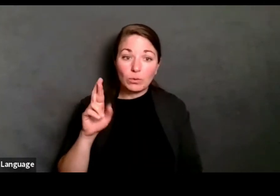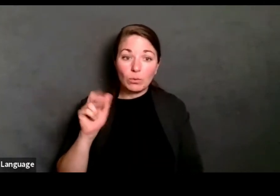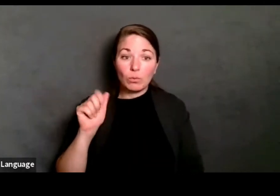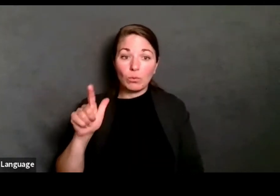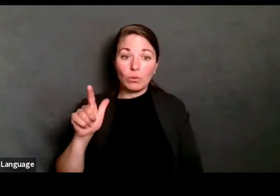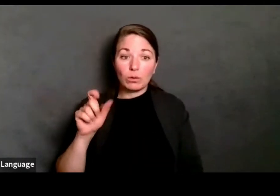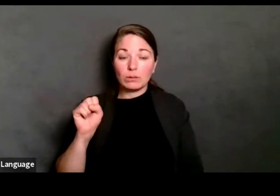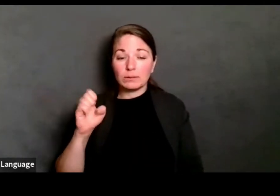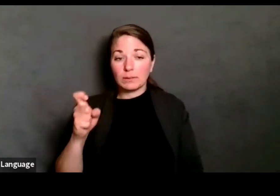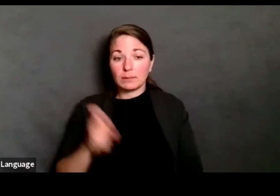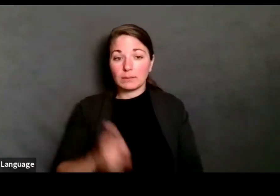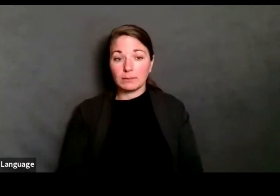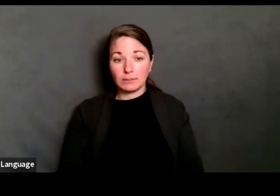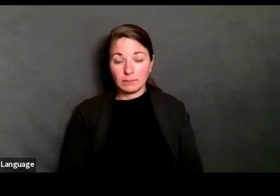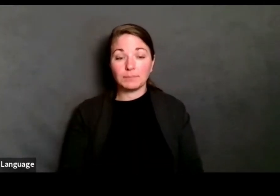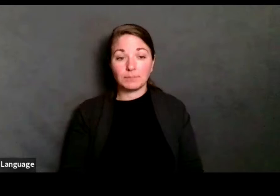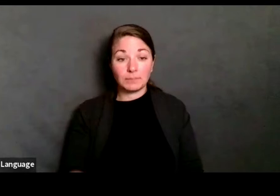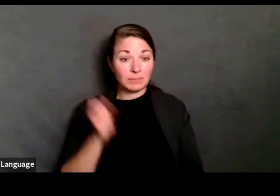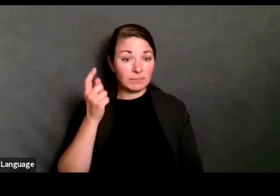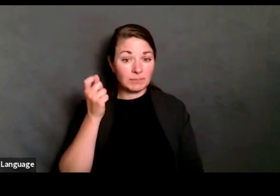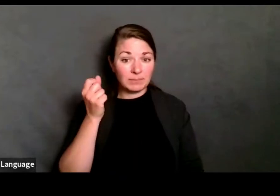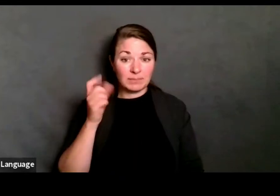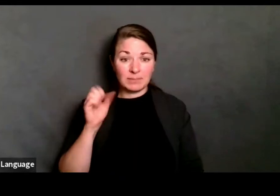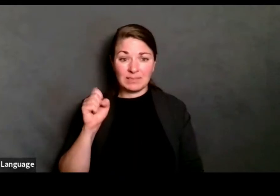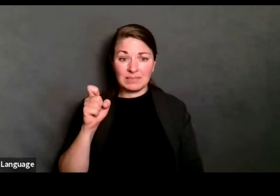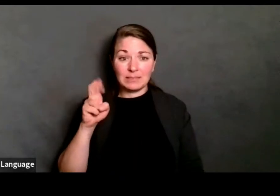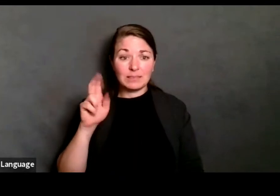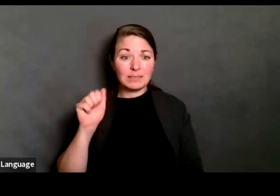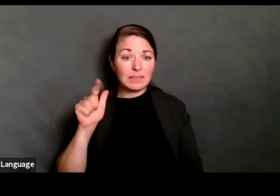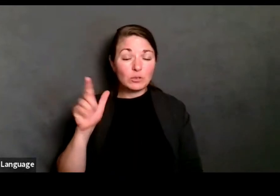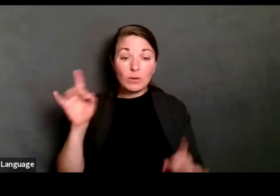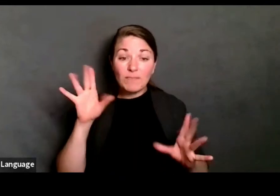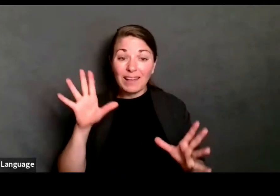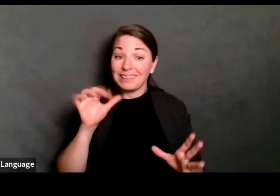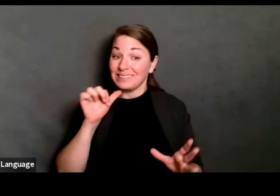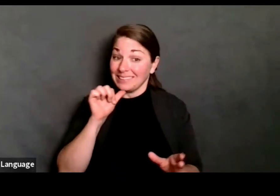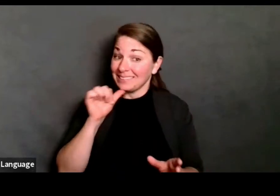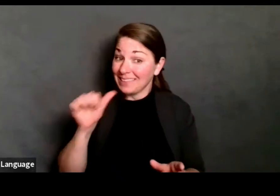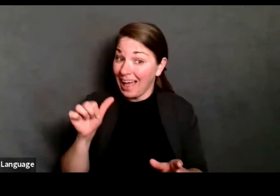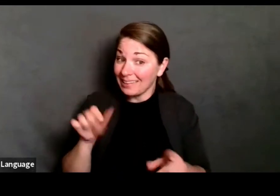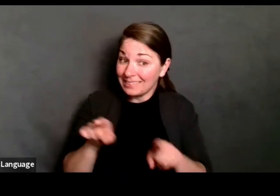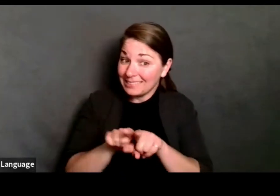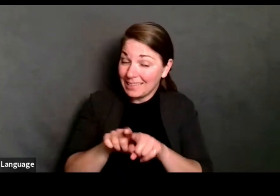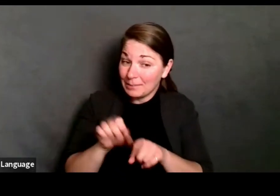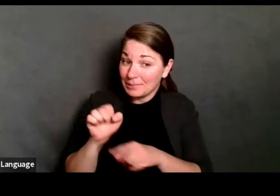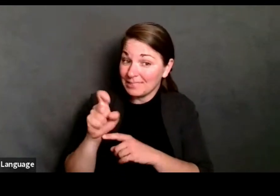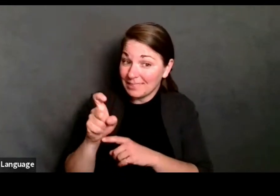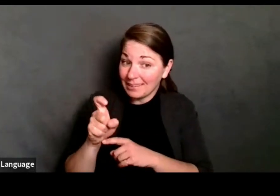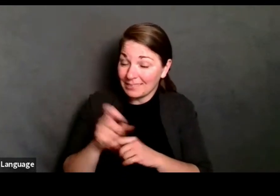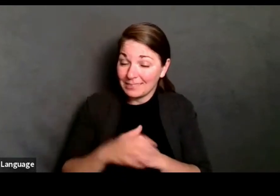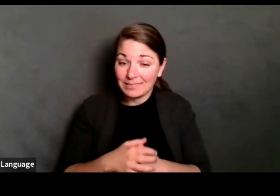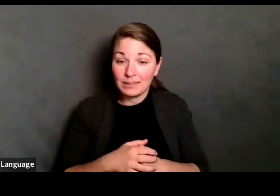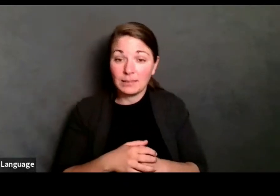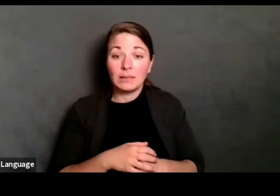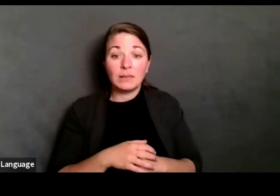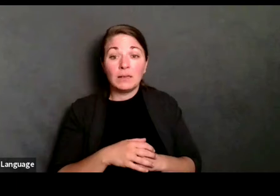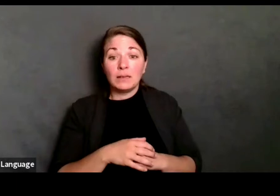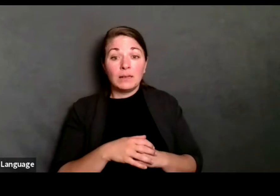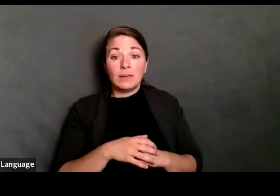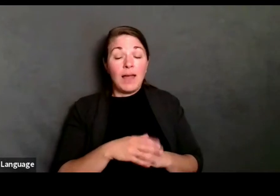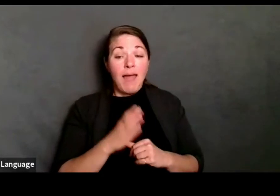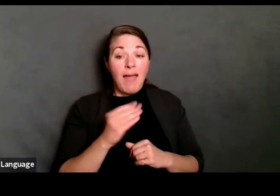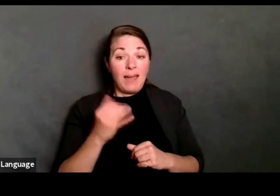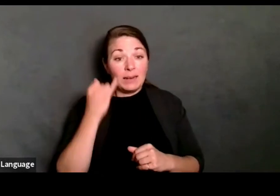oral sex. Now, sexual violence, as I've already said, is not sex. And conflating sex with sexual violence or vice versa